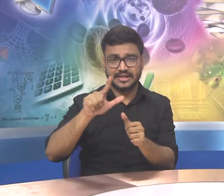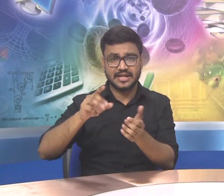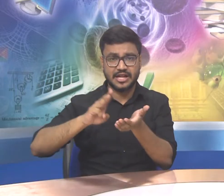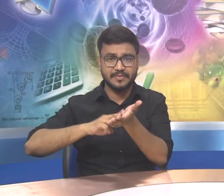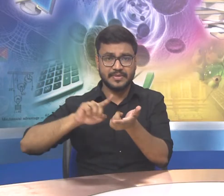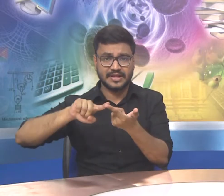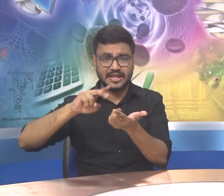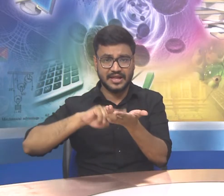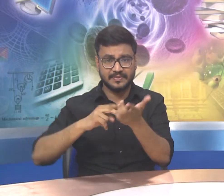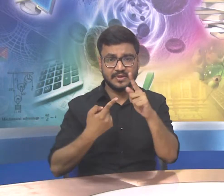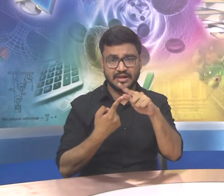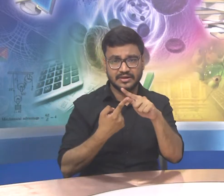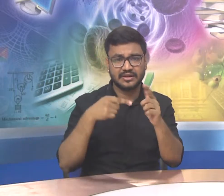Next is installment.